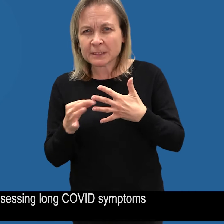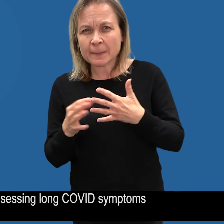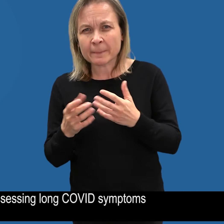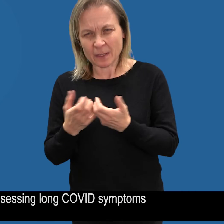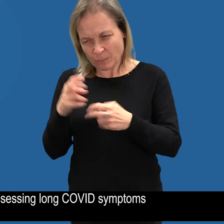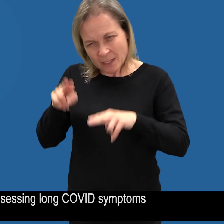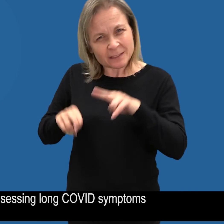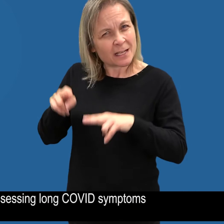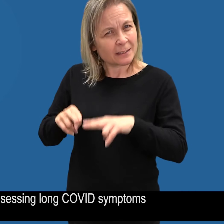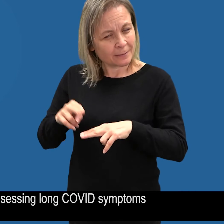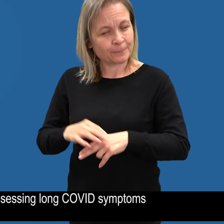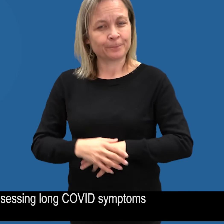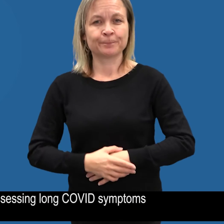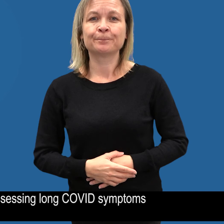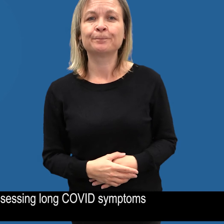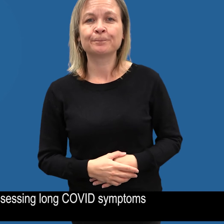Assessing long COVID symptoms.